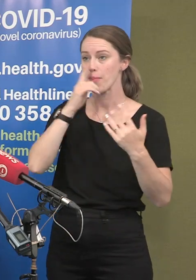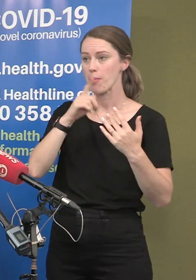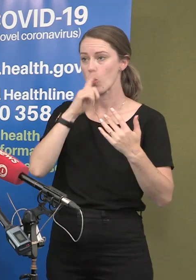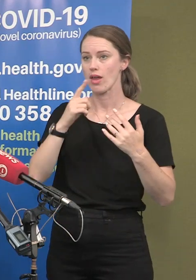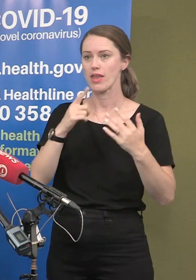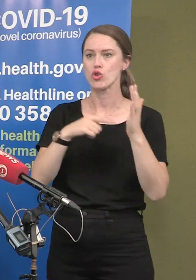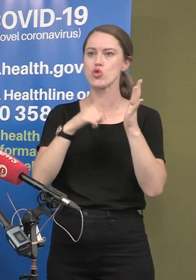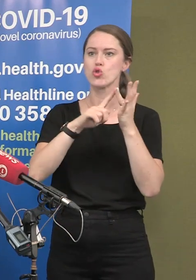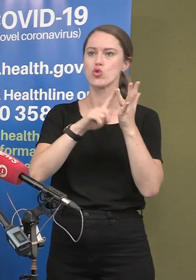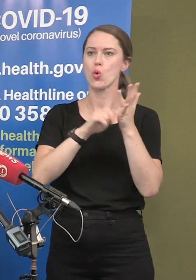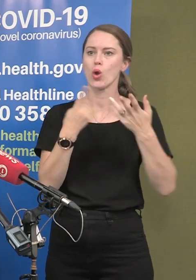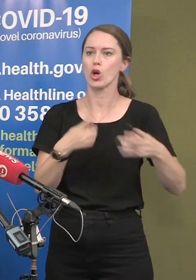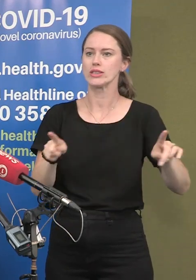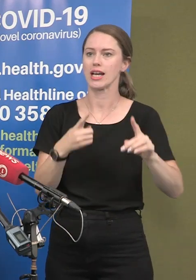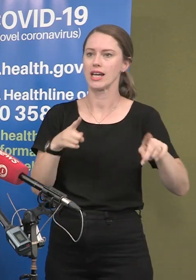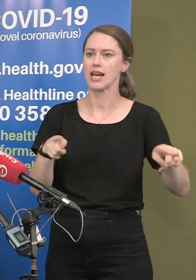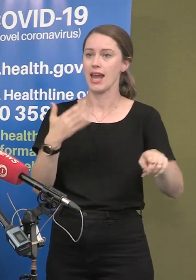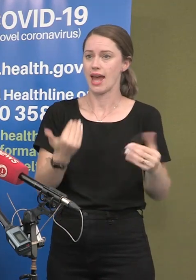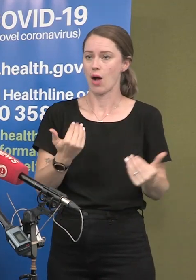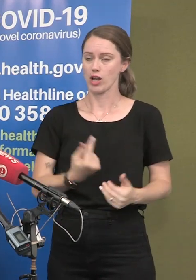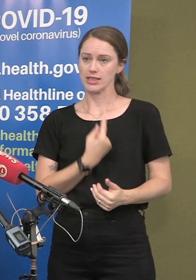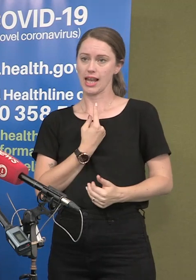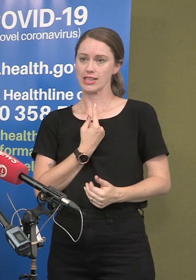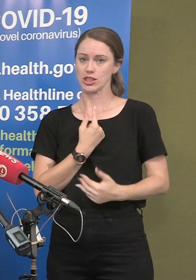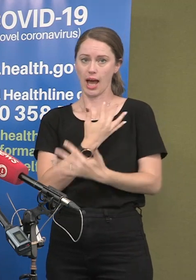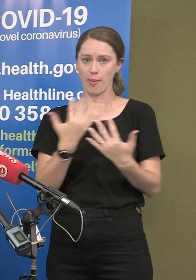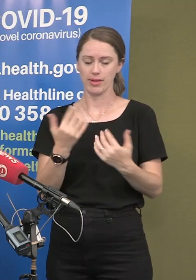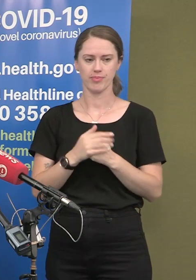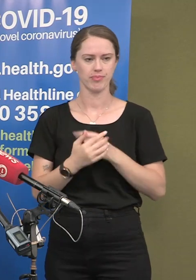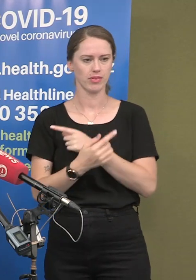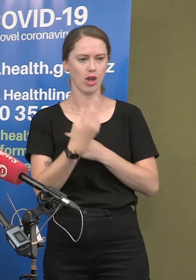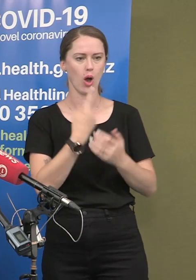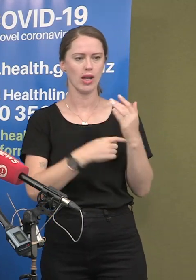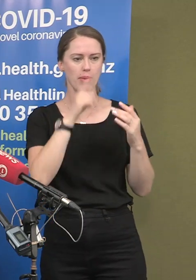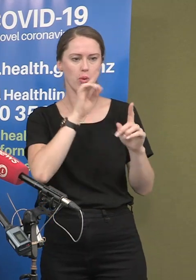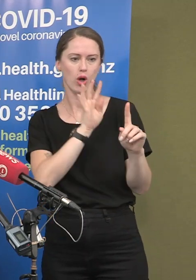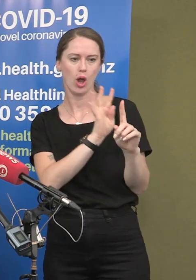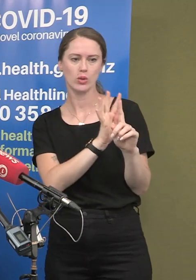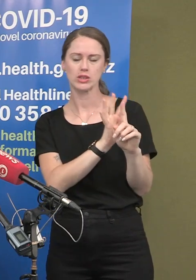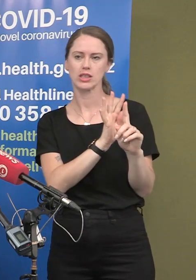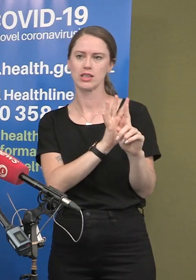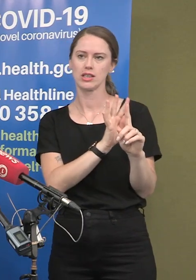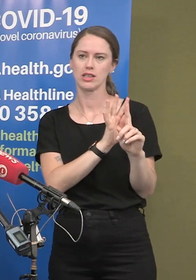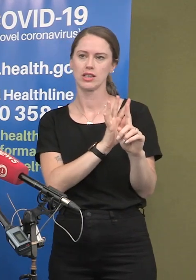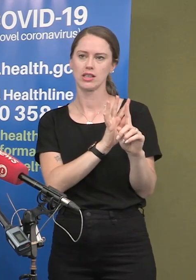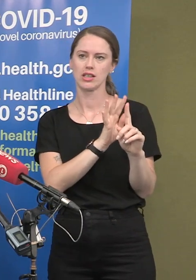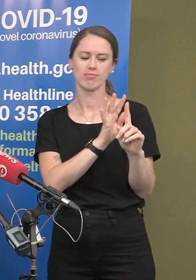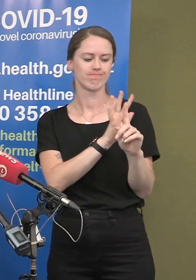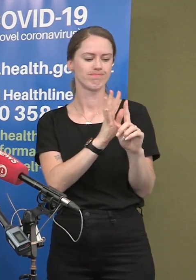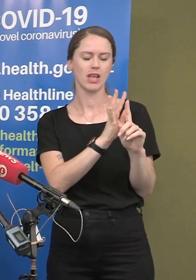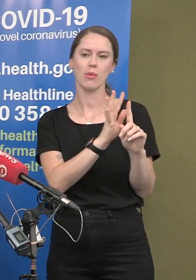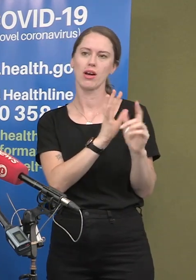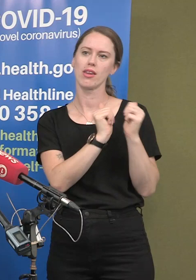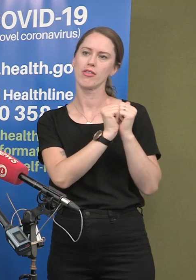now in self-isolation? Well, the only people who were close contacts were the people who were the friends